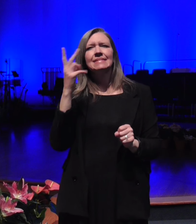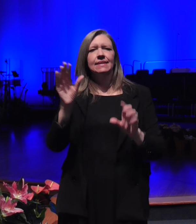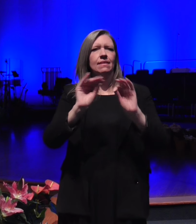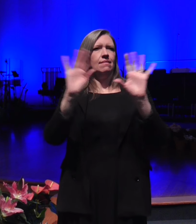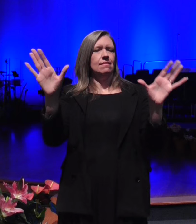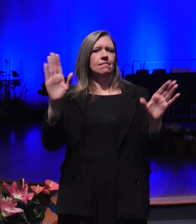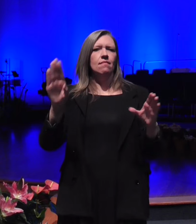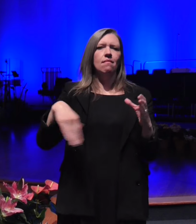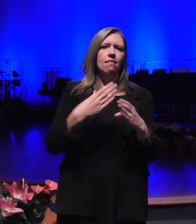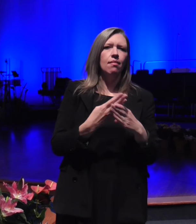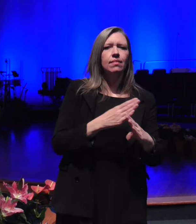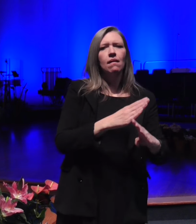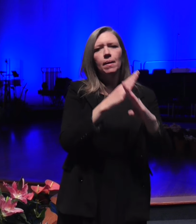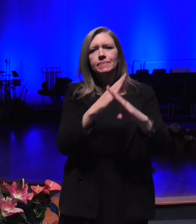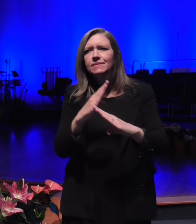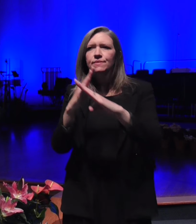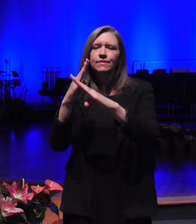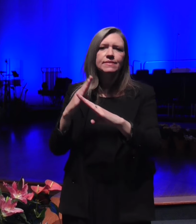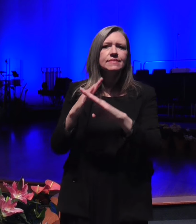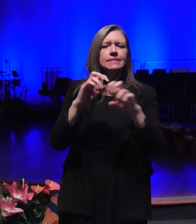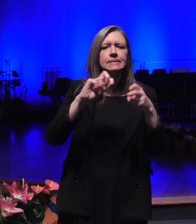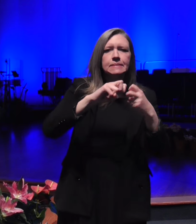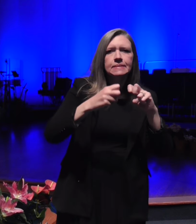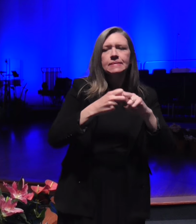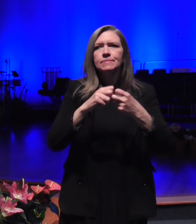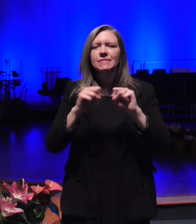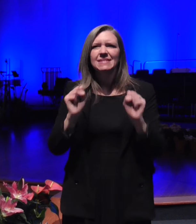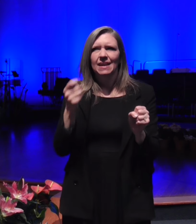obstacles in my way.